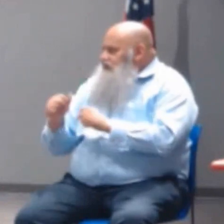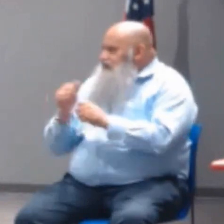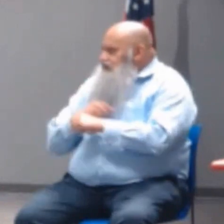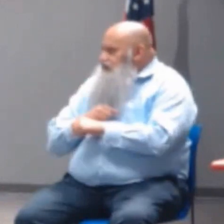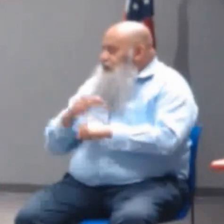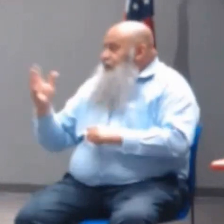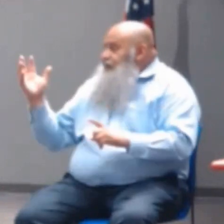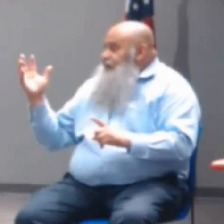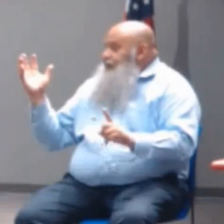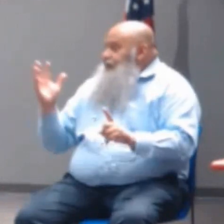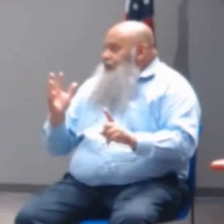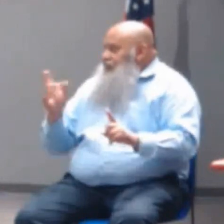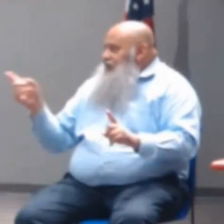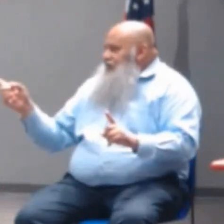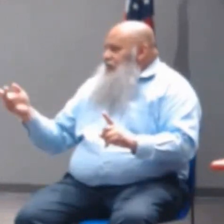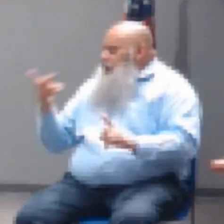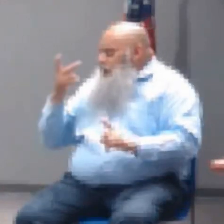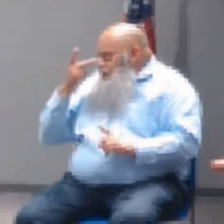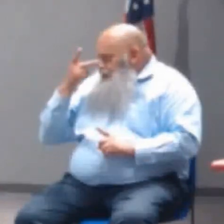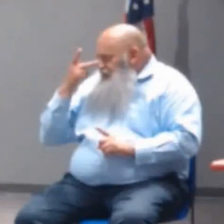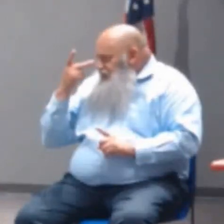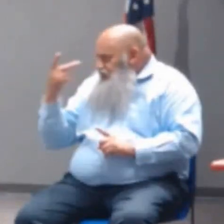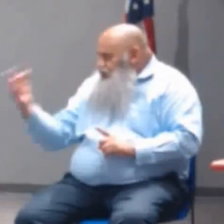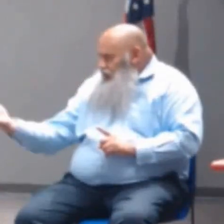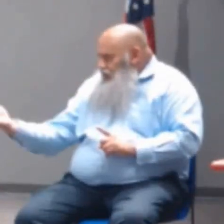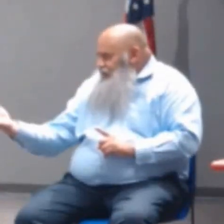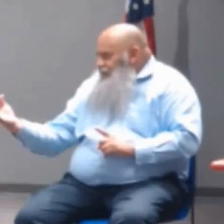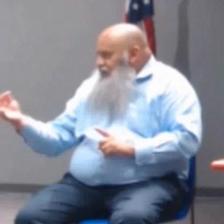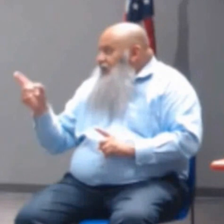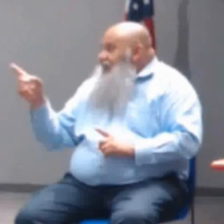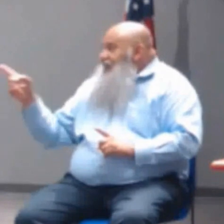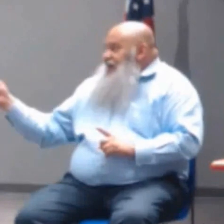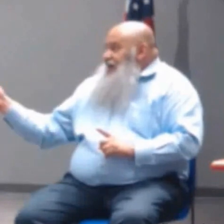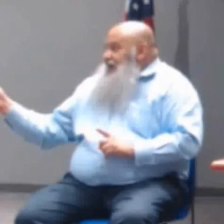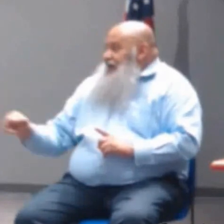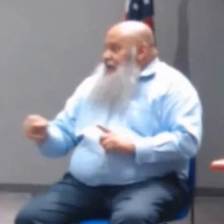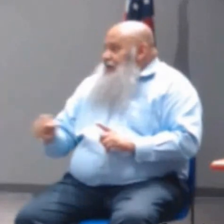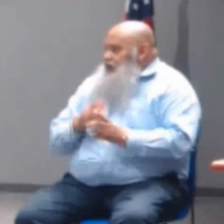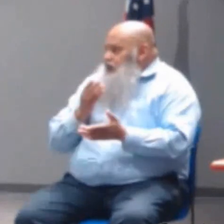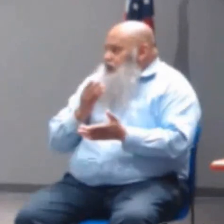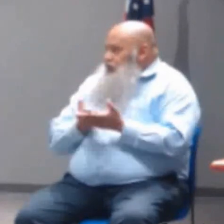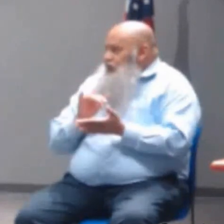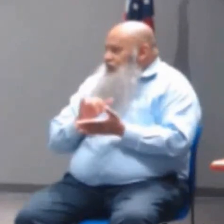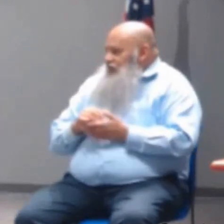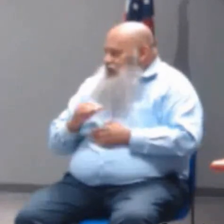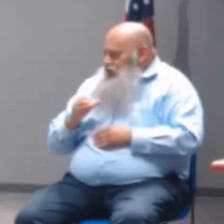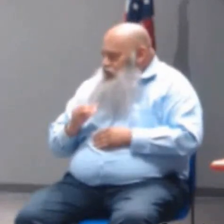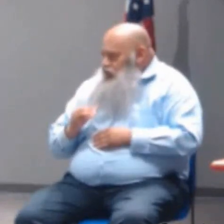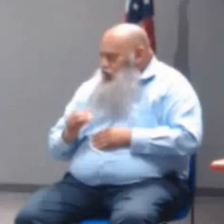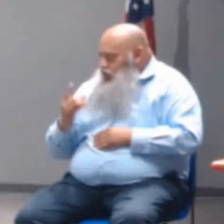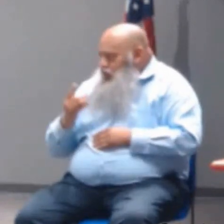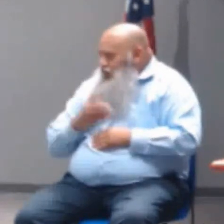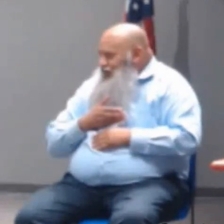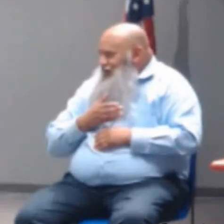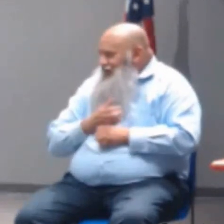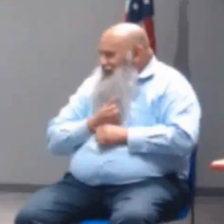And they were pissed. They were out to prove that nobody gets the better of the